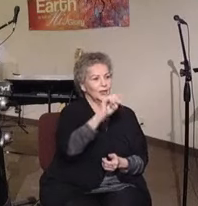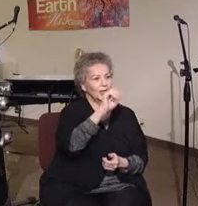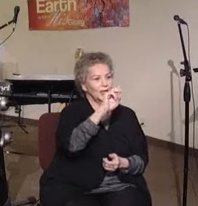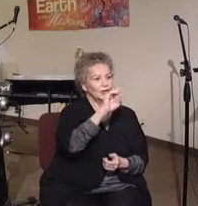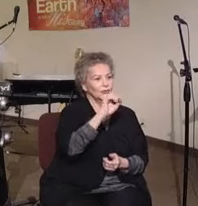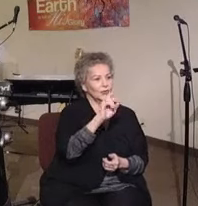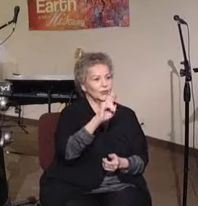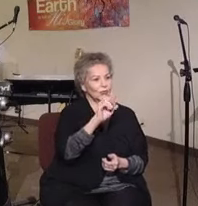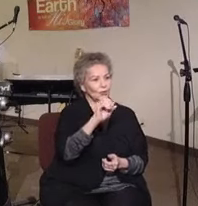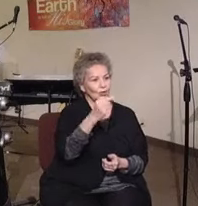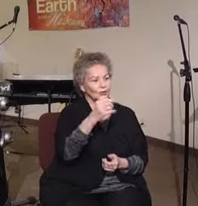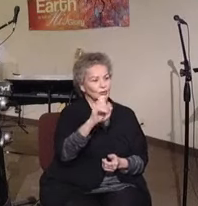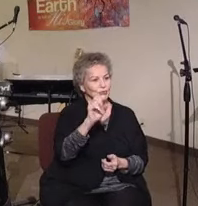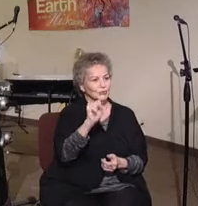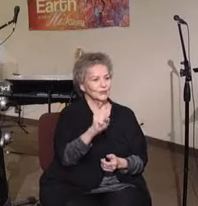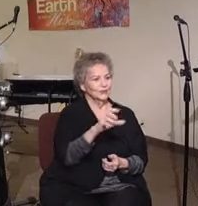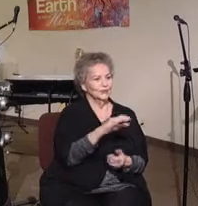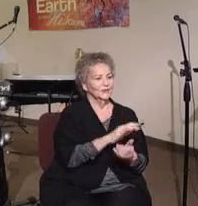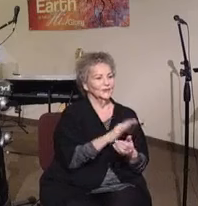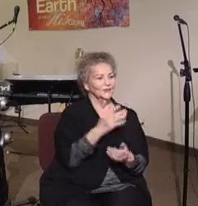Just had to throw that one in there.